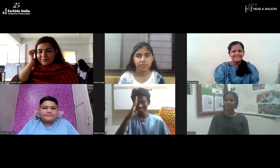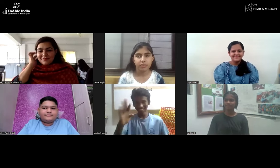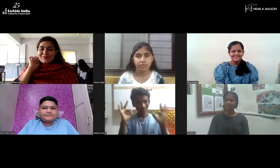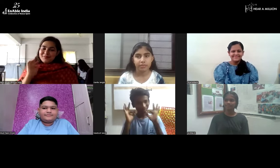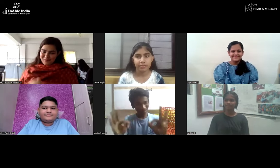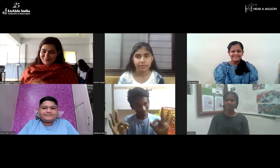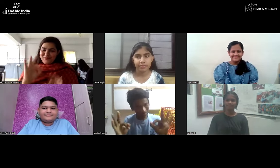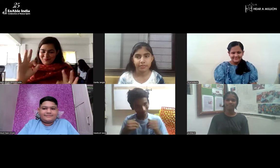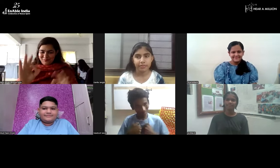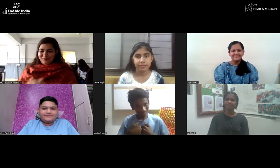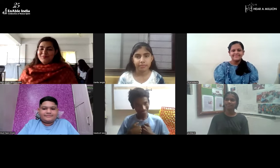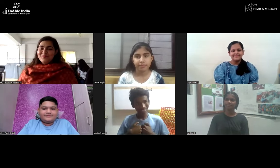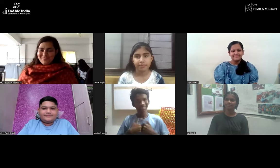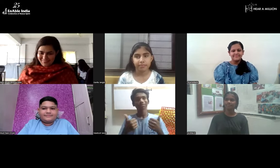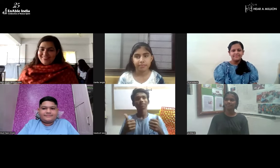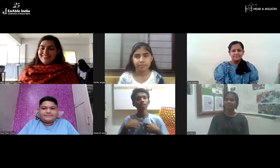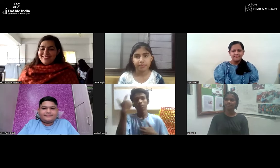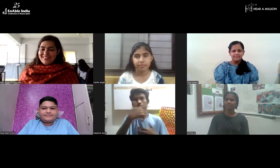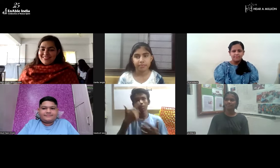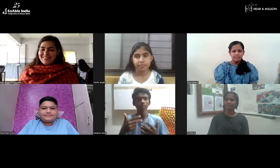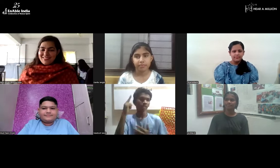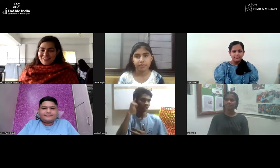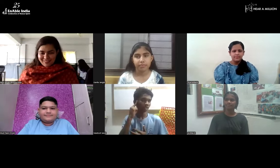We're waiting for Mantosh.